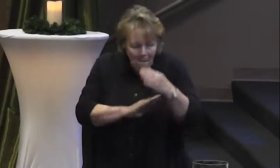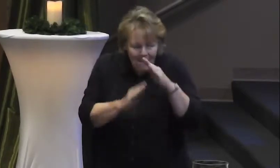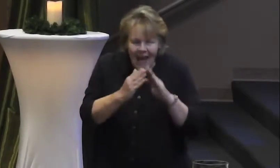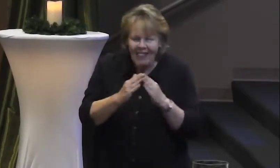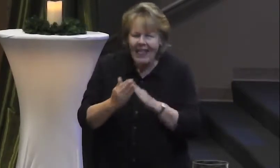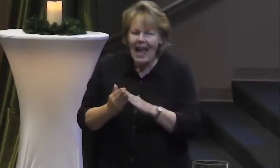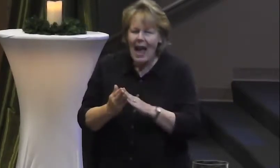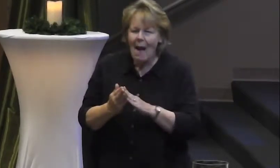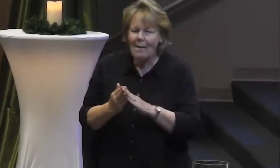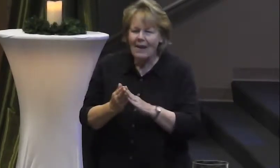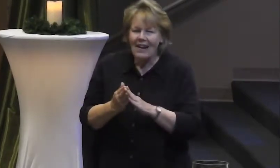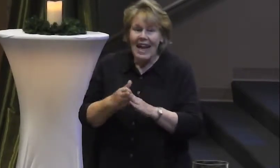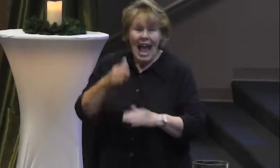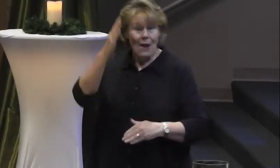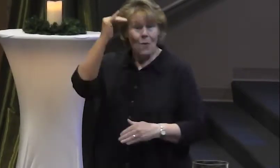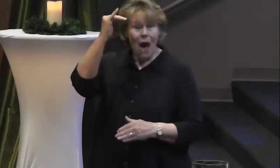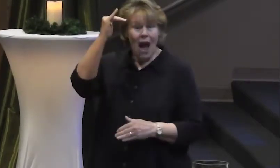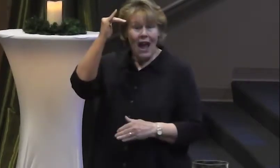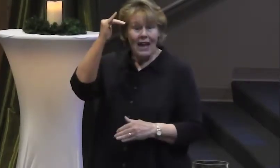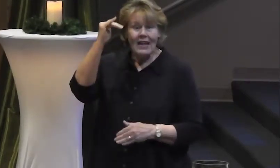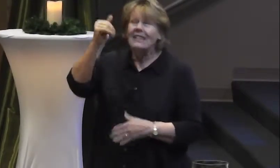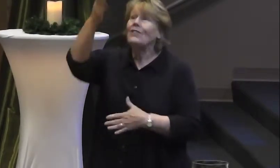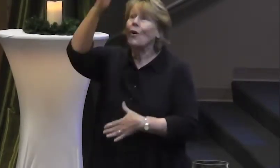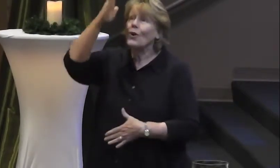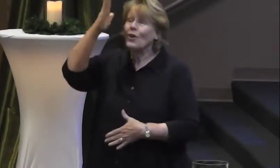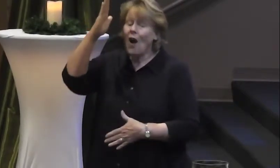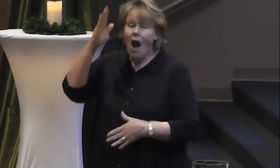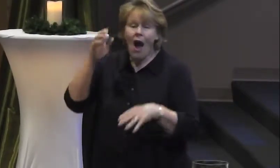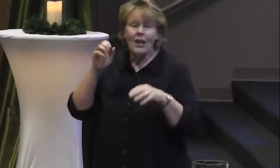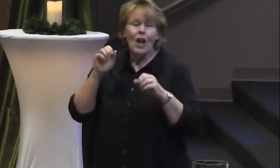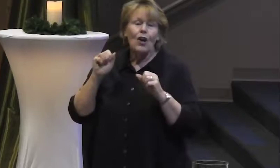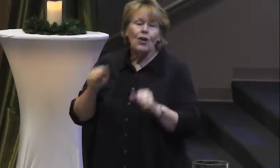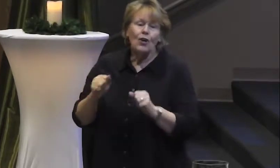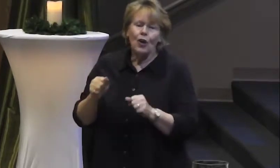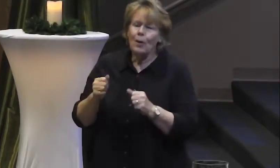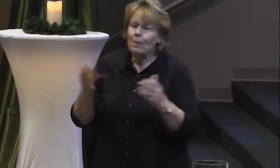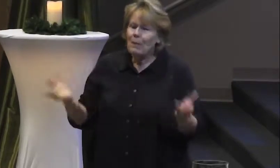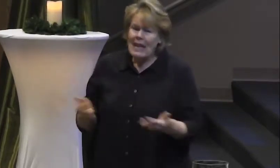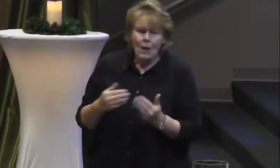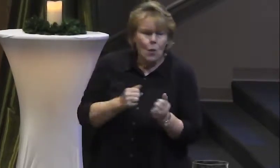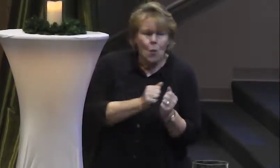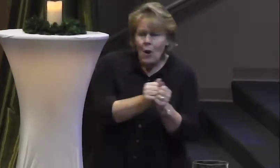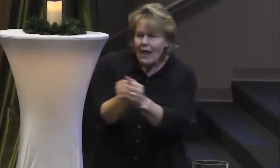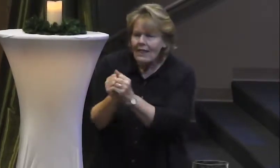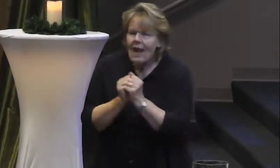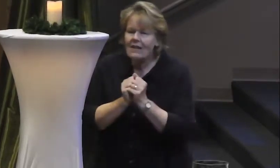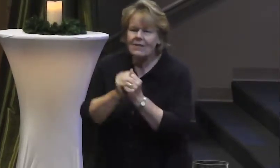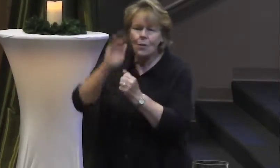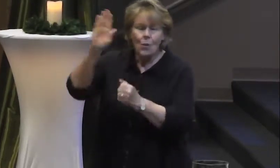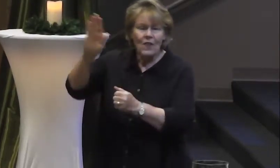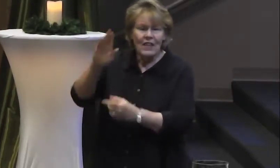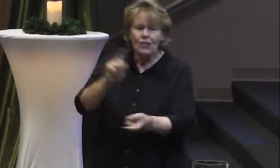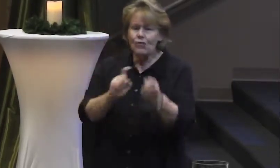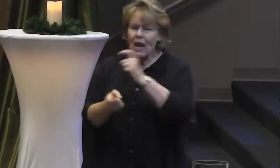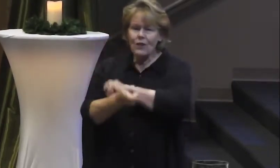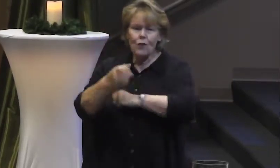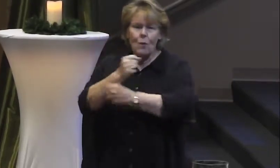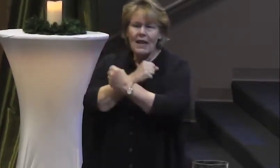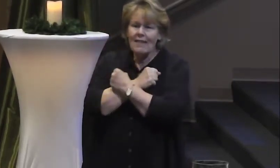be present with his transforming love everywhere and anywhere. So as we contemplate this the next